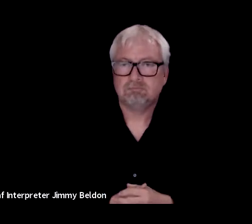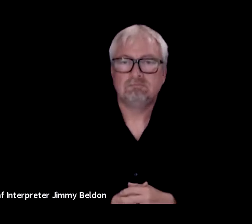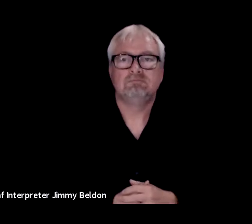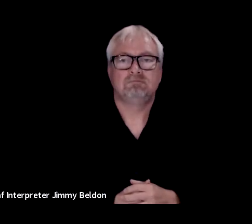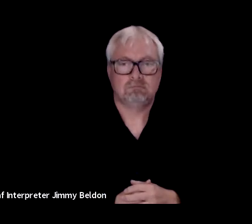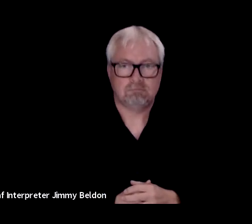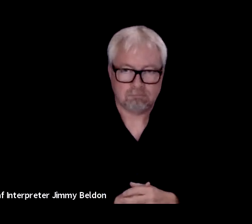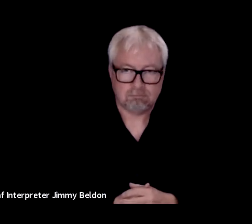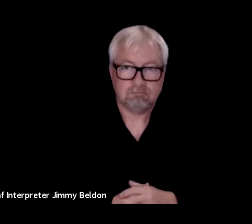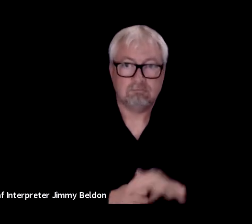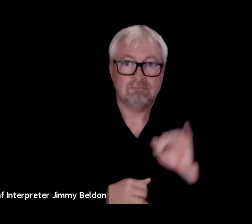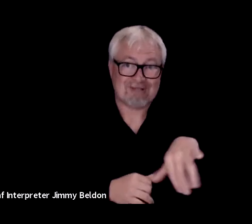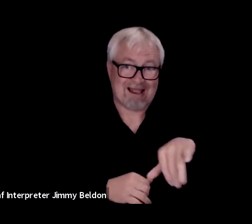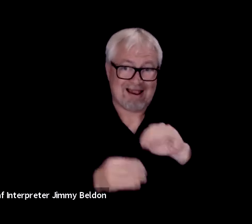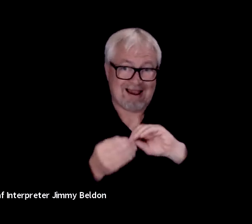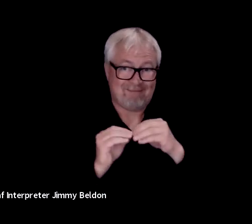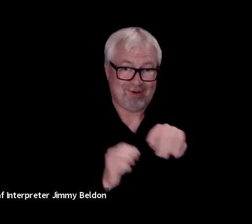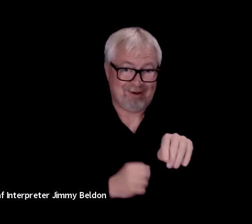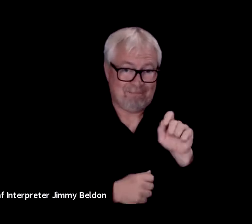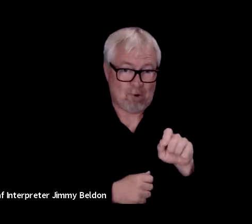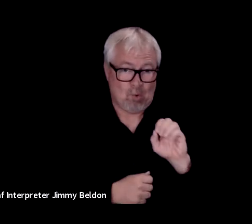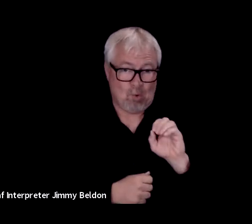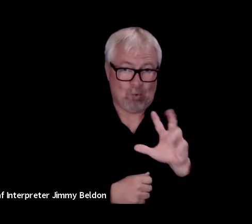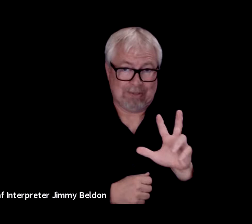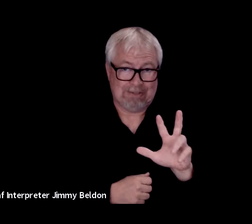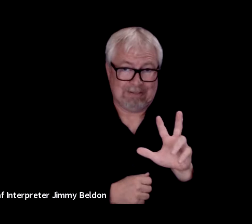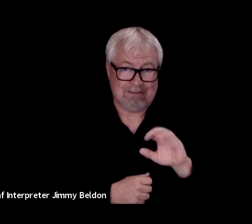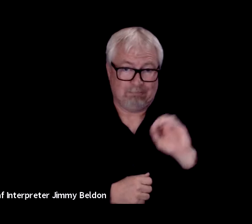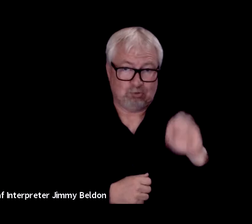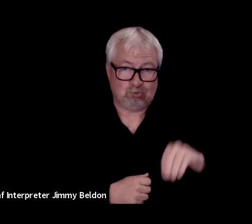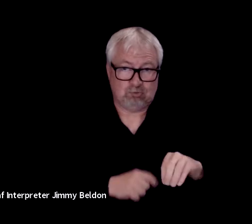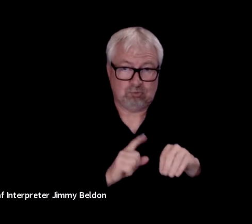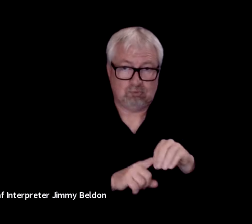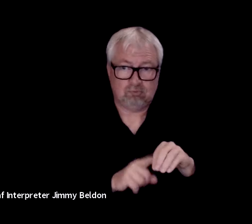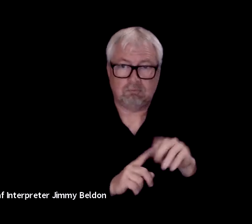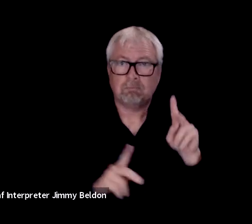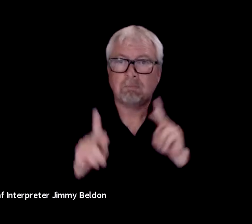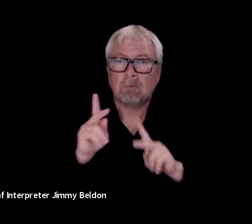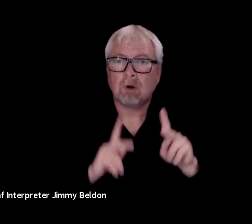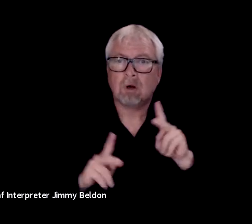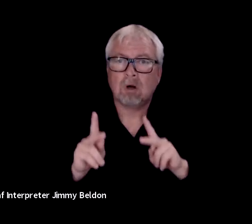fully vaccinated who have died, that's